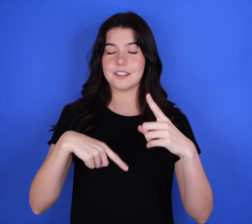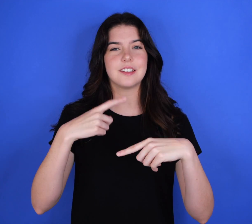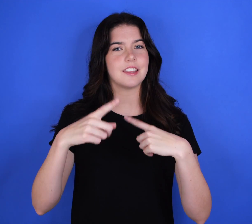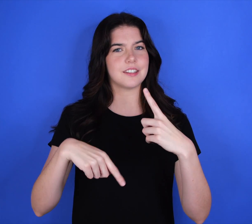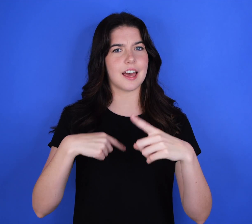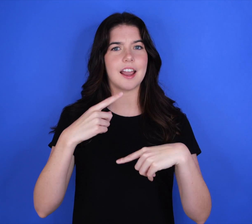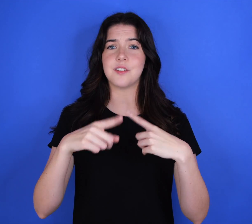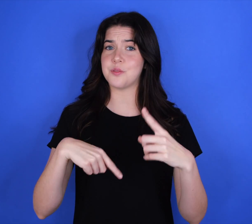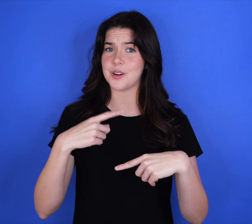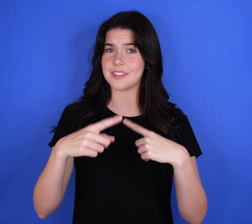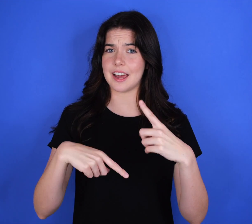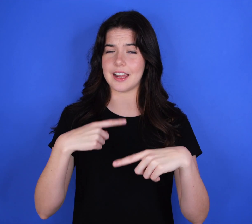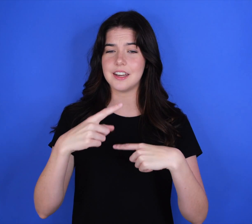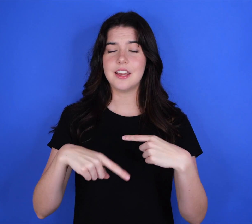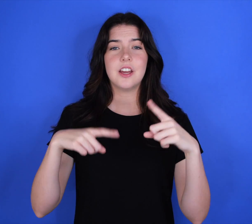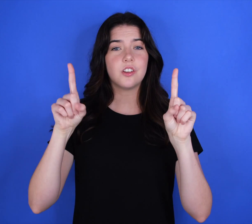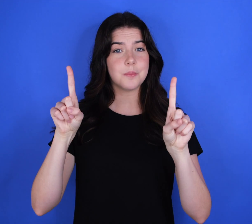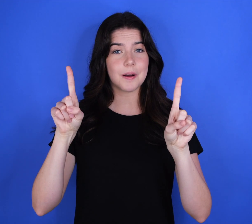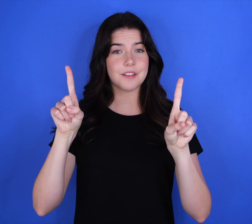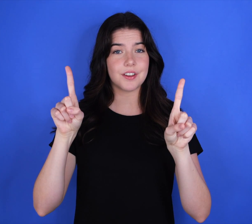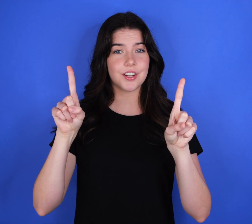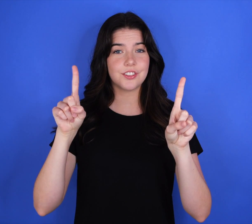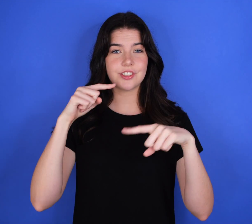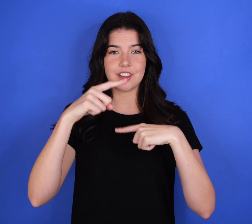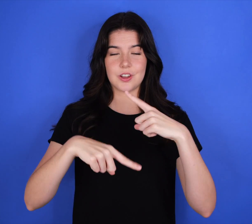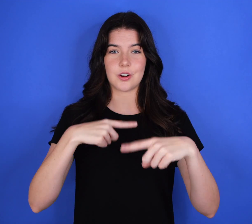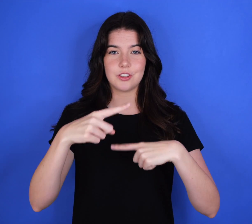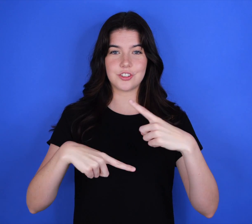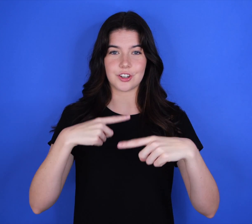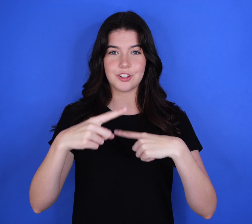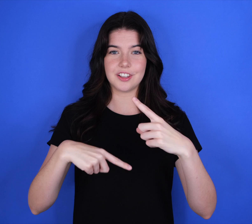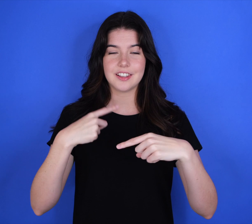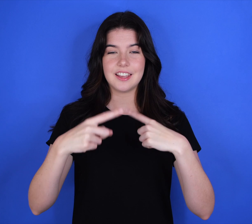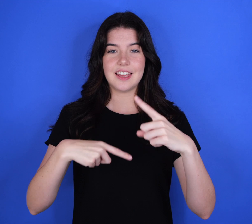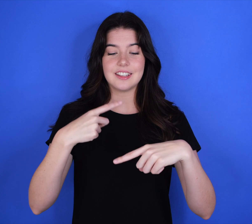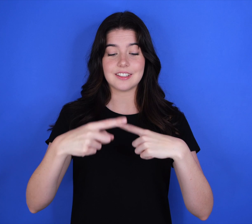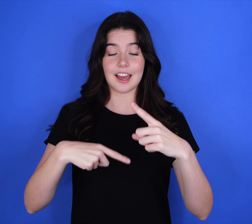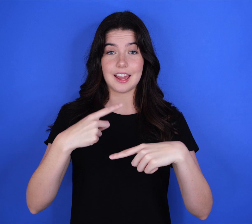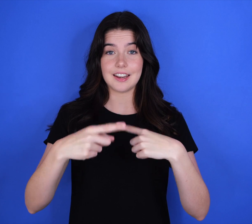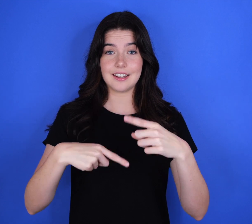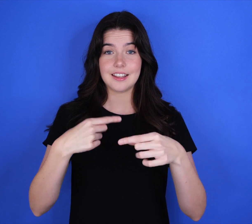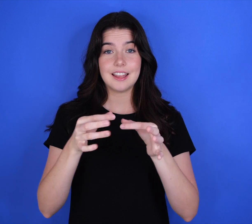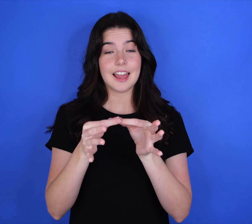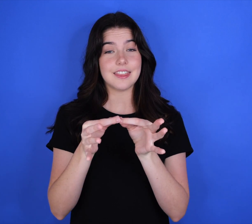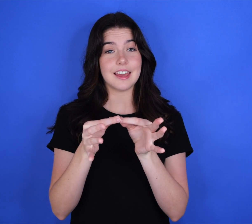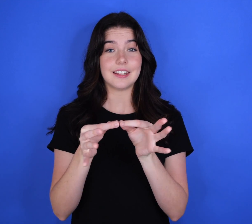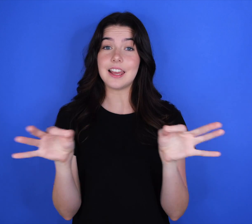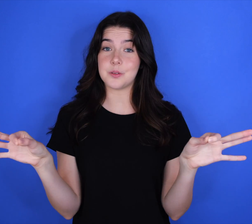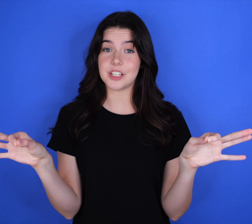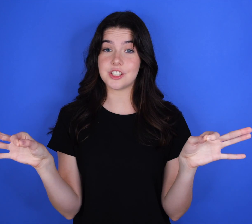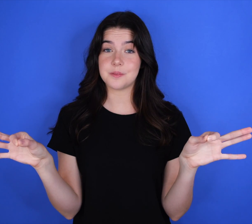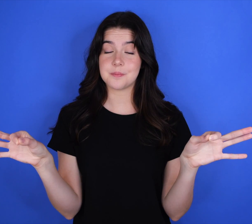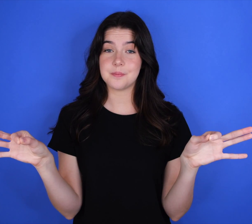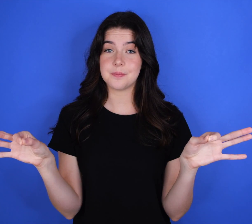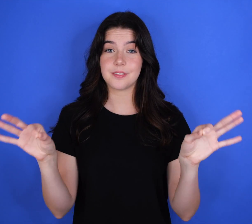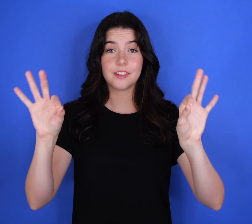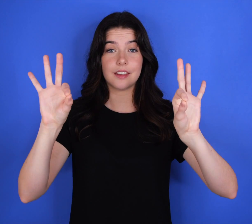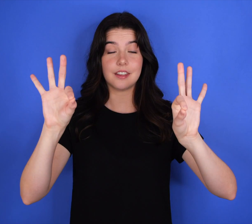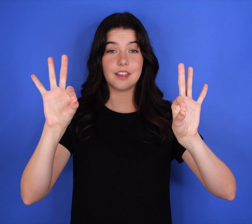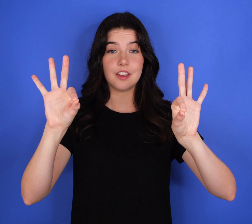is the sign for sign. 2 pointed fingers and they go in a little circle. Sign, and then language. So